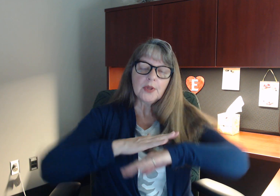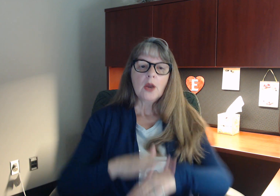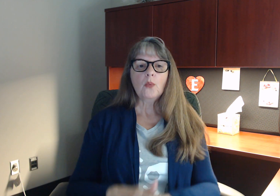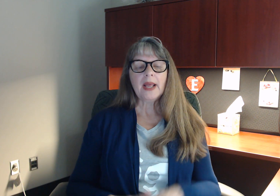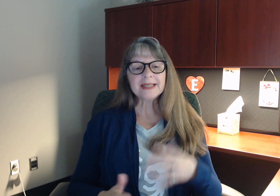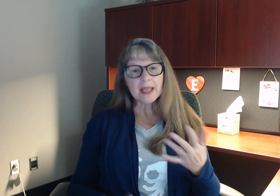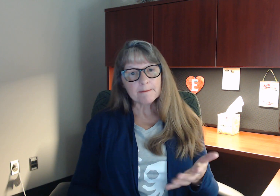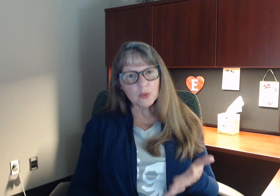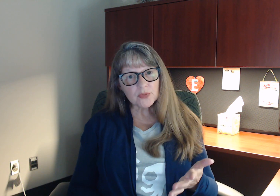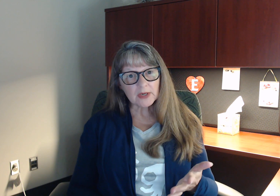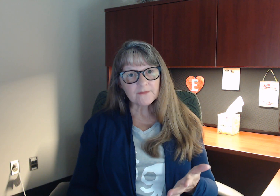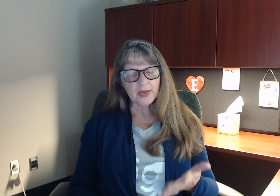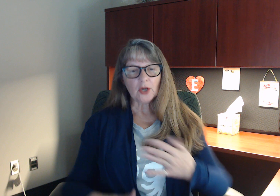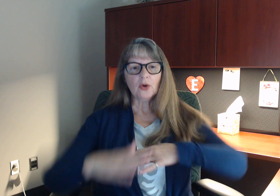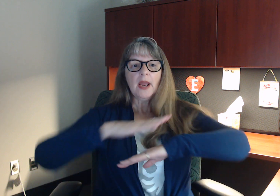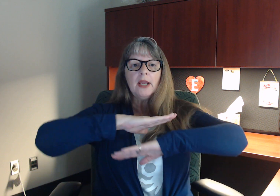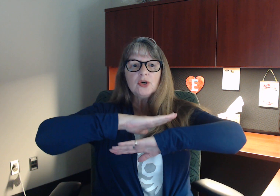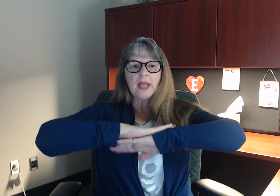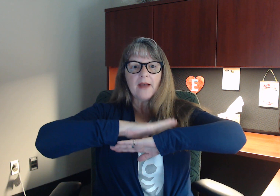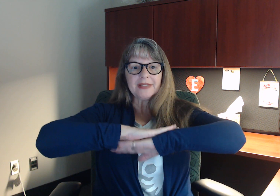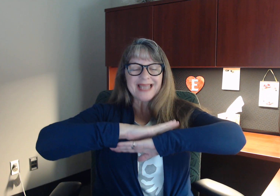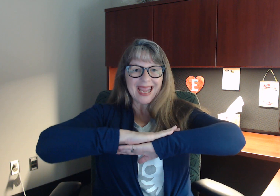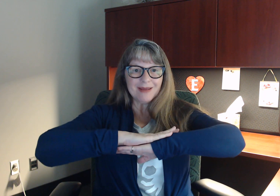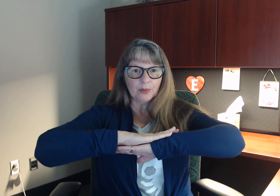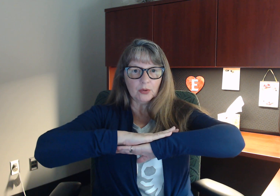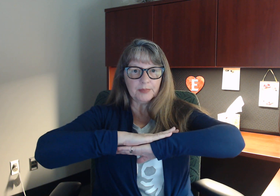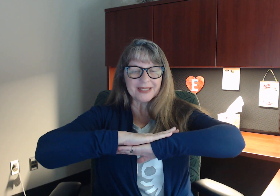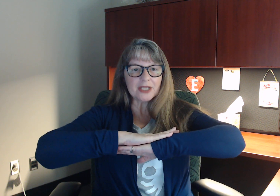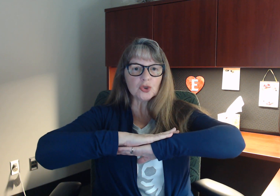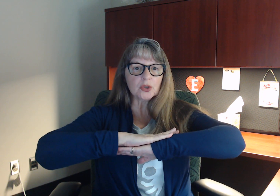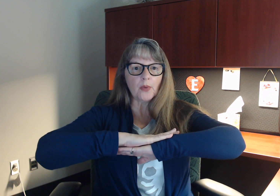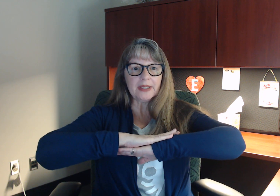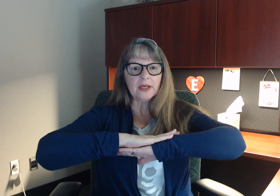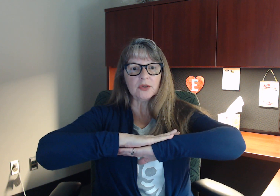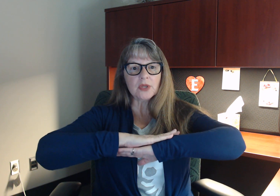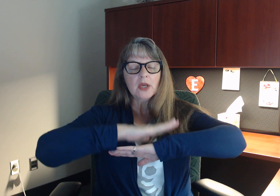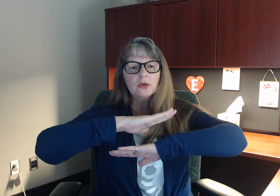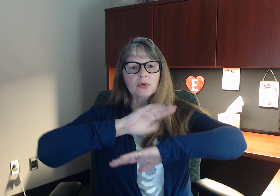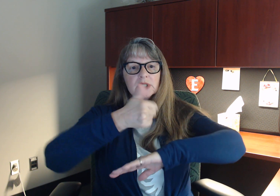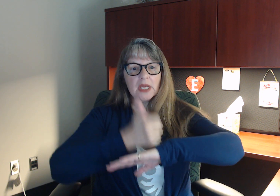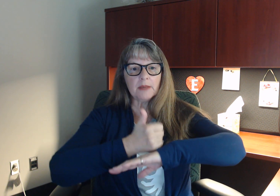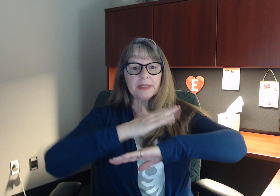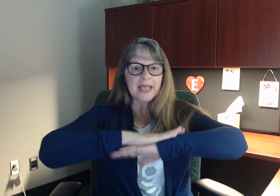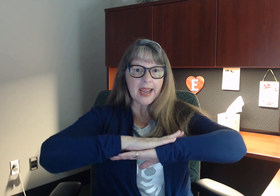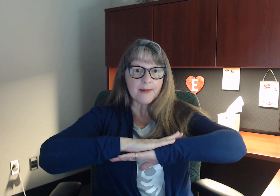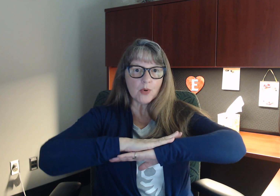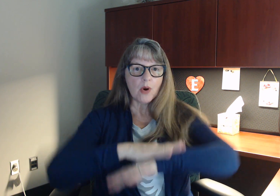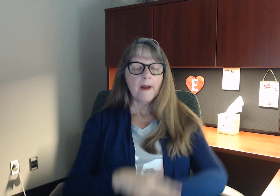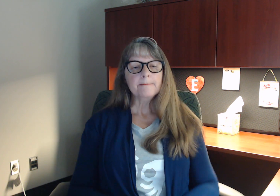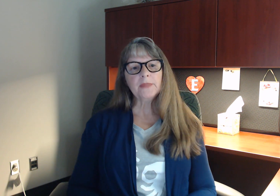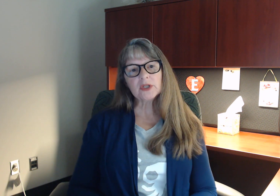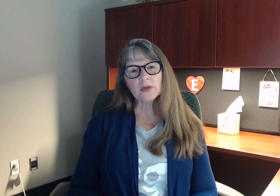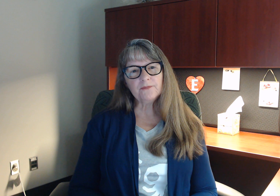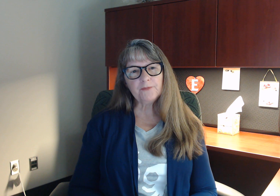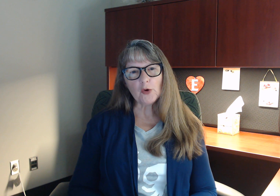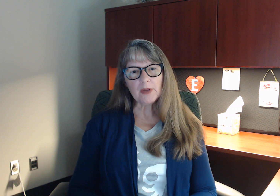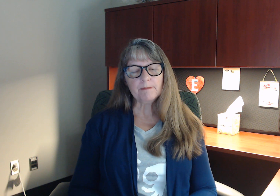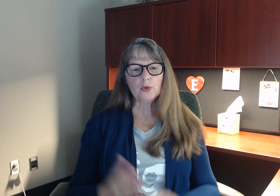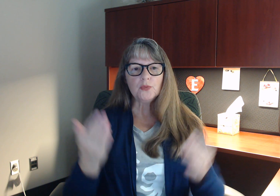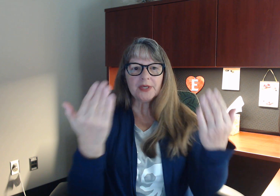When I say a booth at a fair, I usually have a table, because that's usually what it is. You set up a table. But it's a voting booth. It's